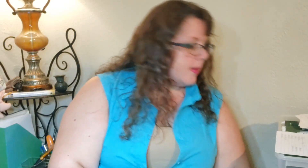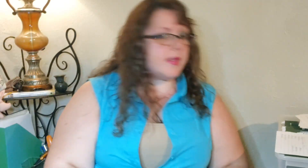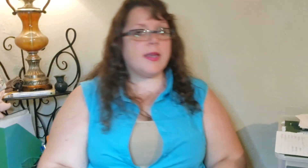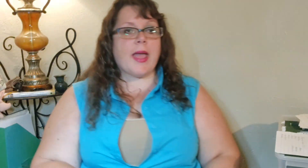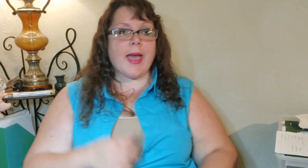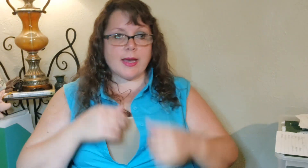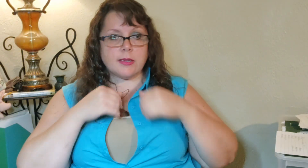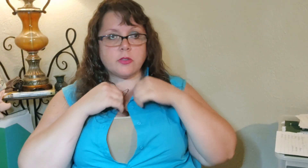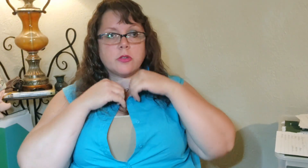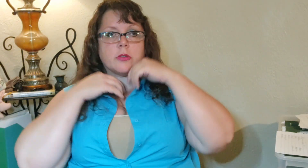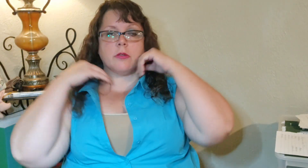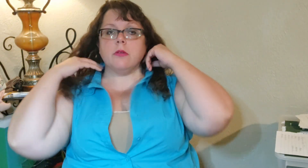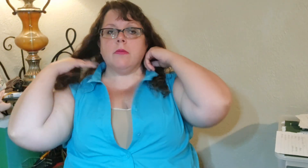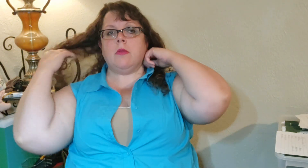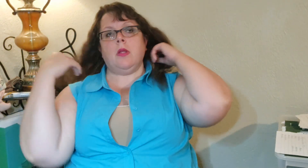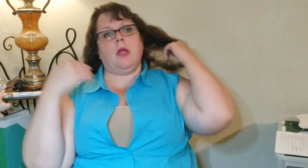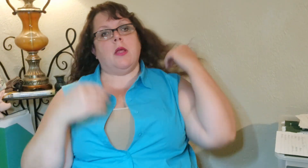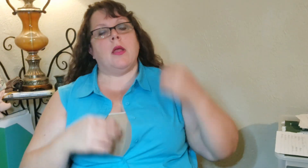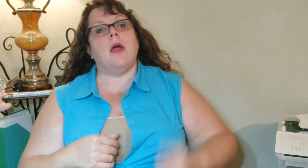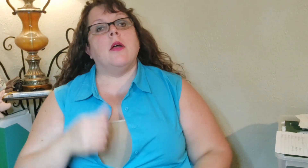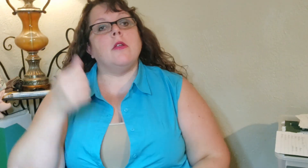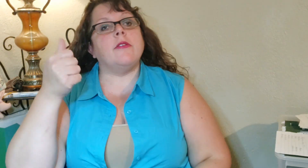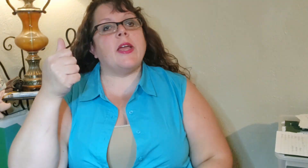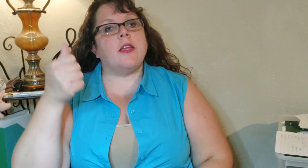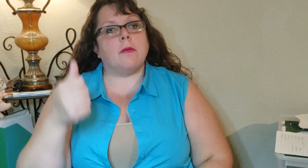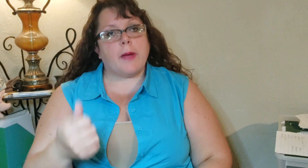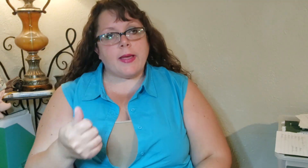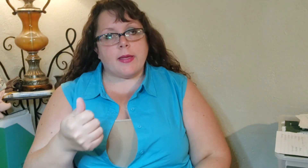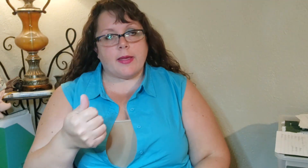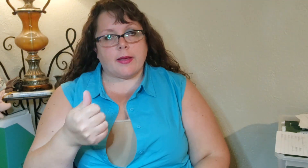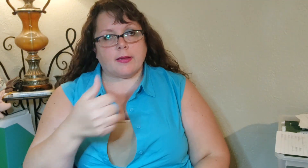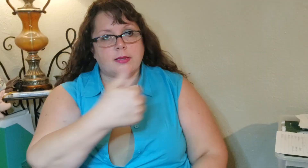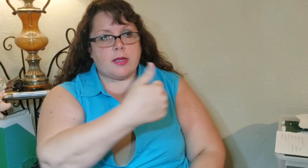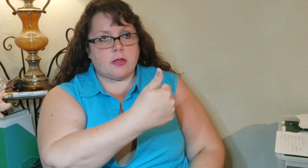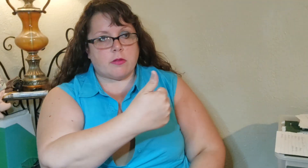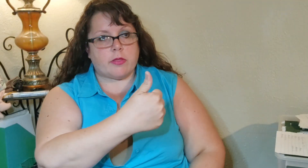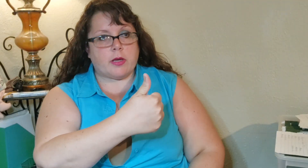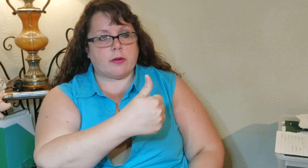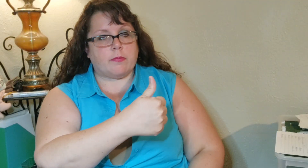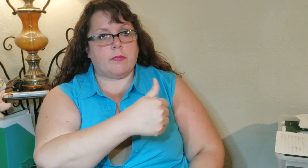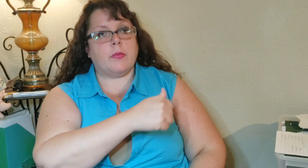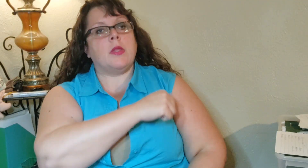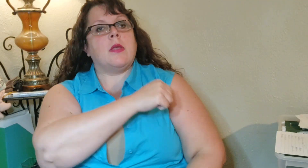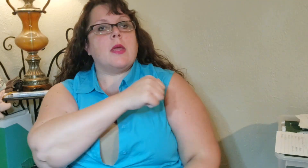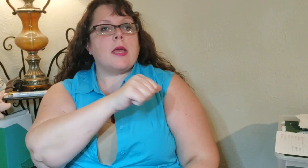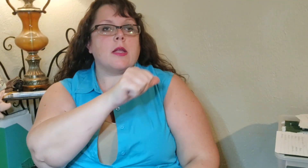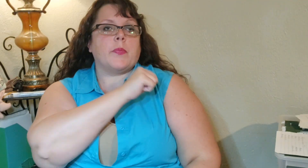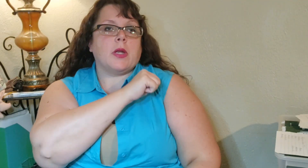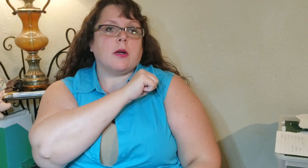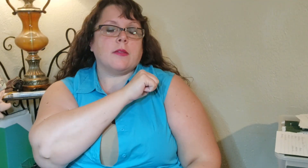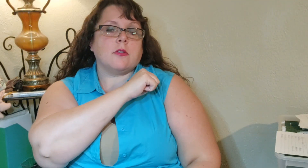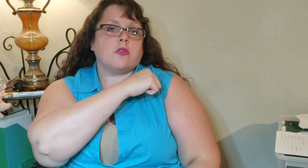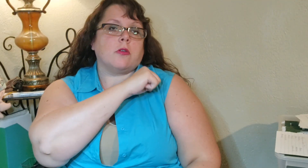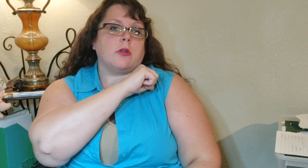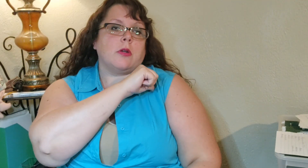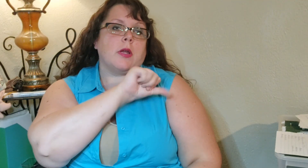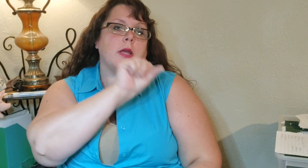And then attitude, you take your right hand and your thumb, and you put it on the shoulder